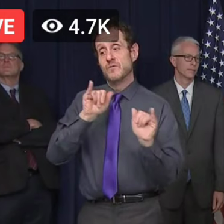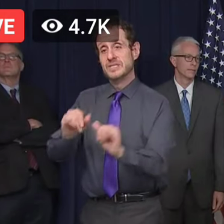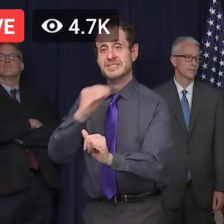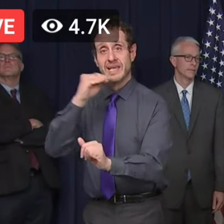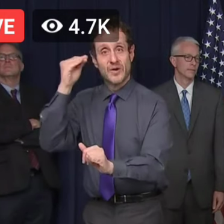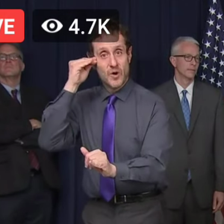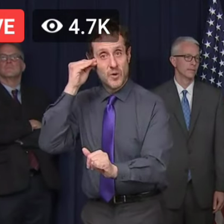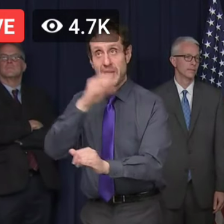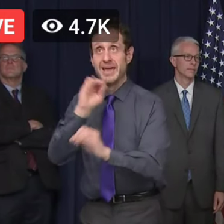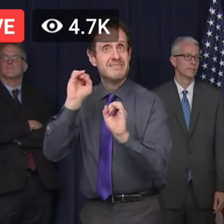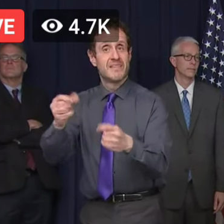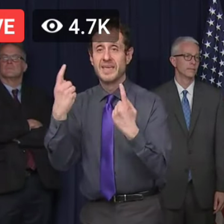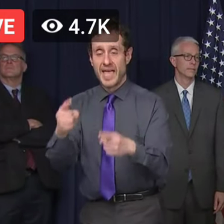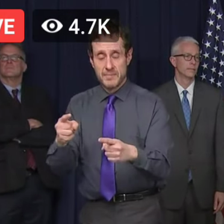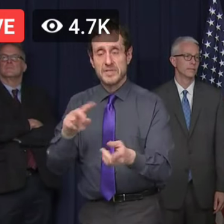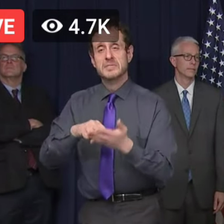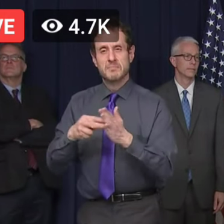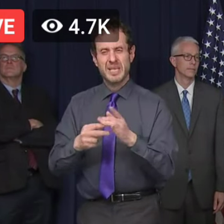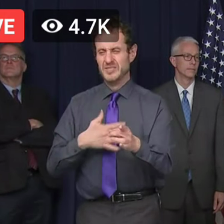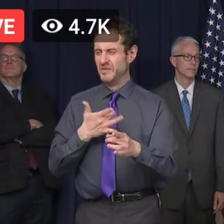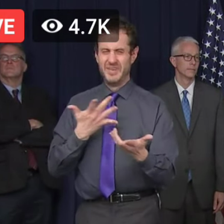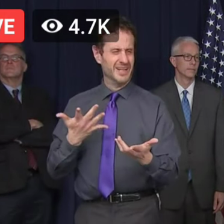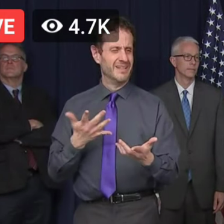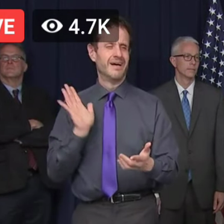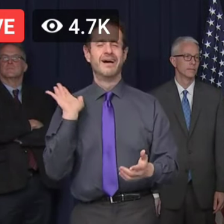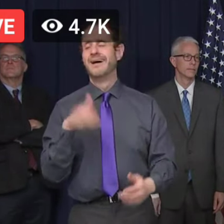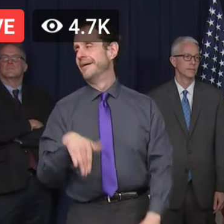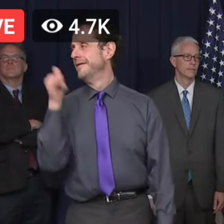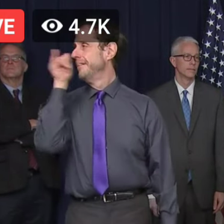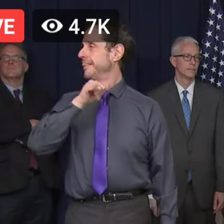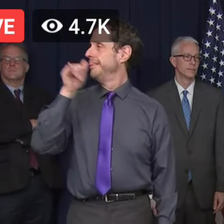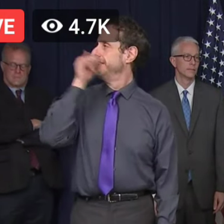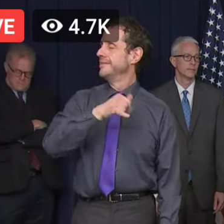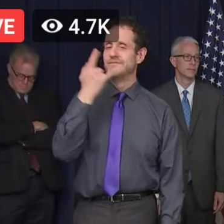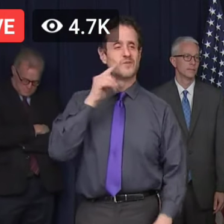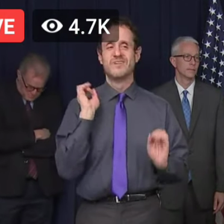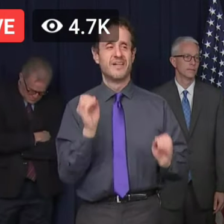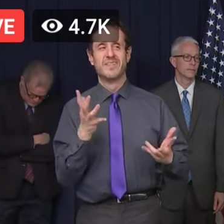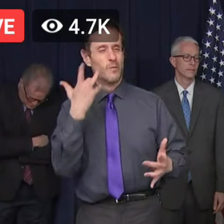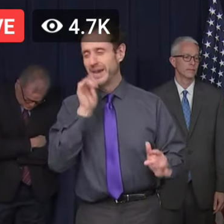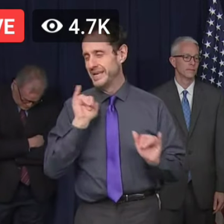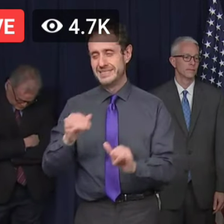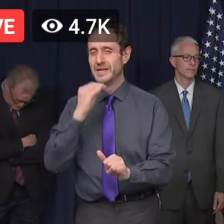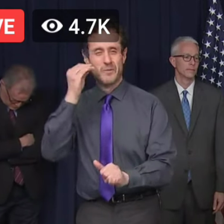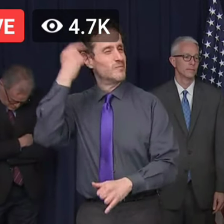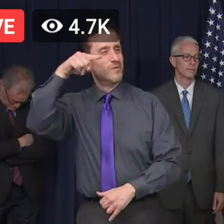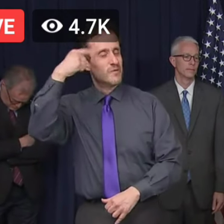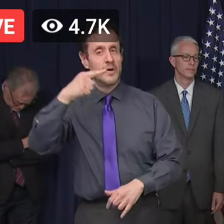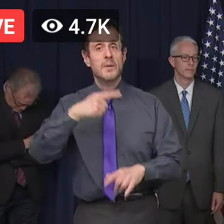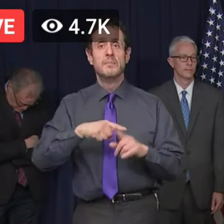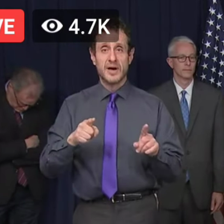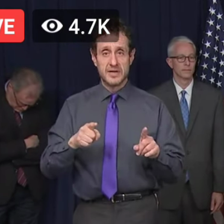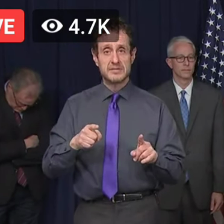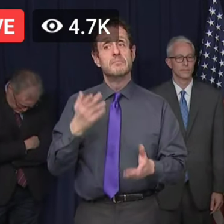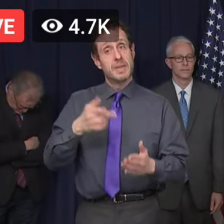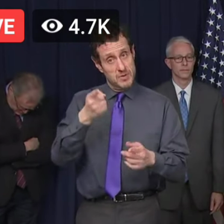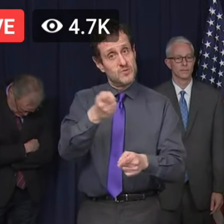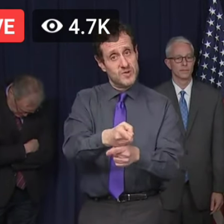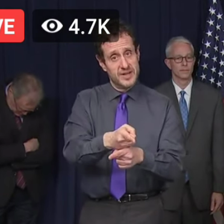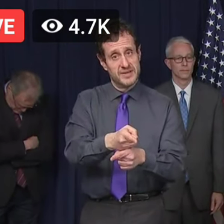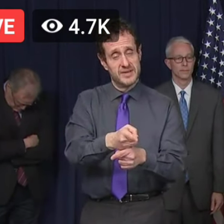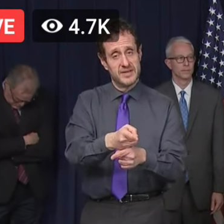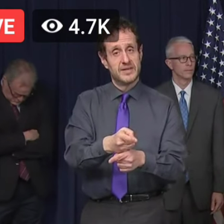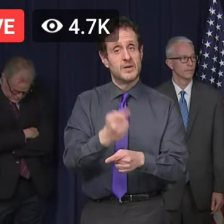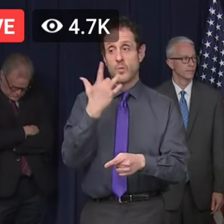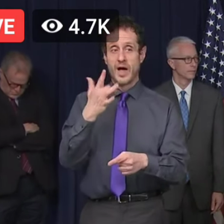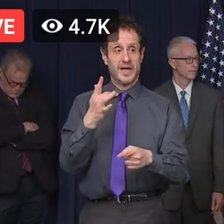looking crazy on the streets. No cars, really. Like it was all for nothing. But it's like, you know, every Friday... Everybody's